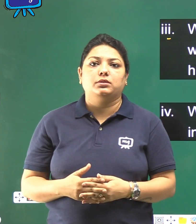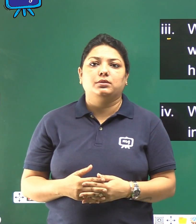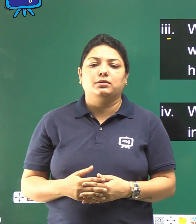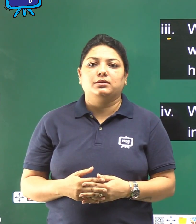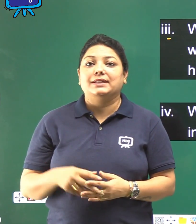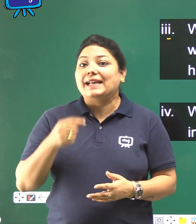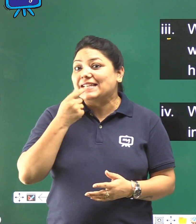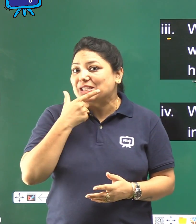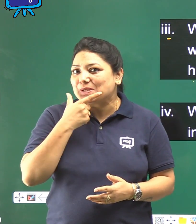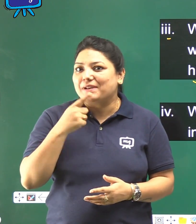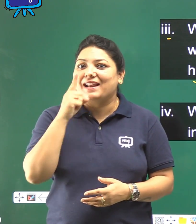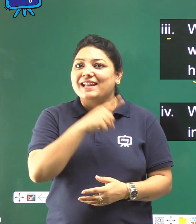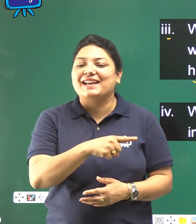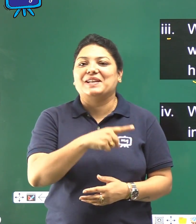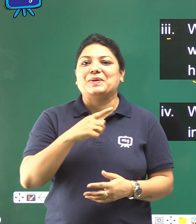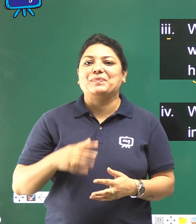smiling at him?